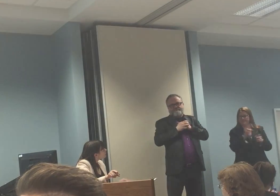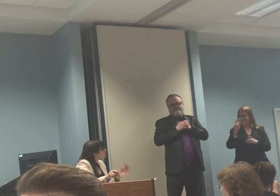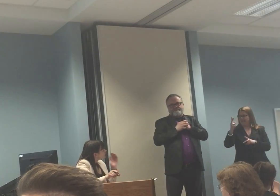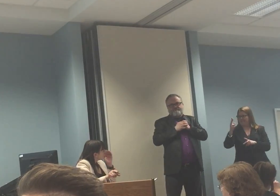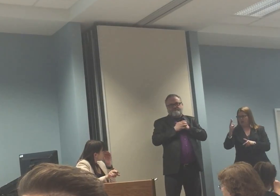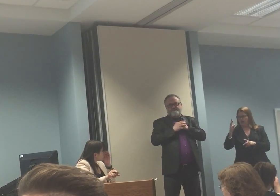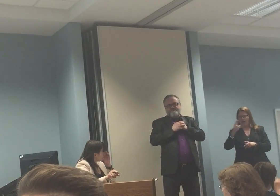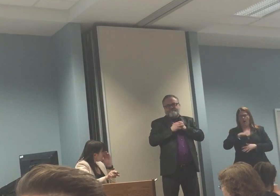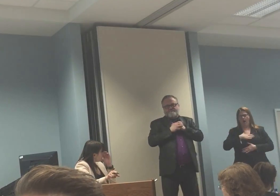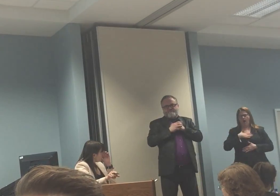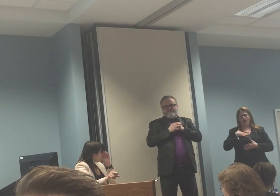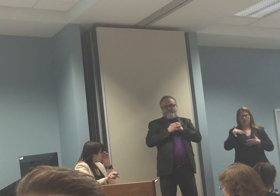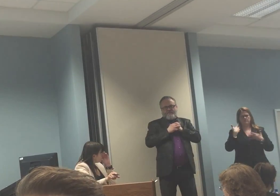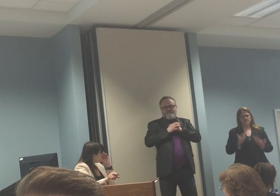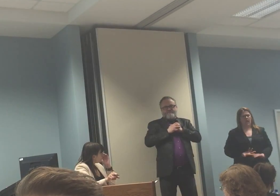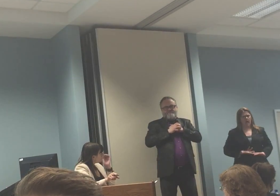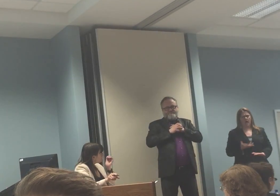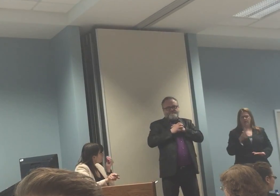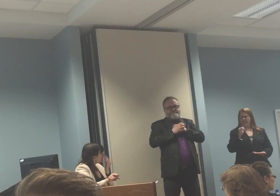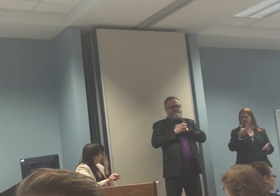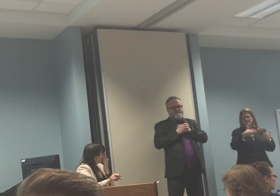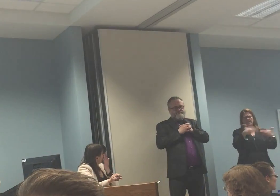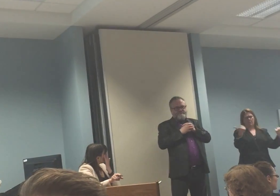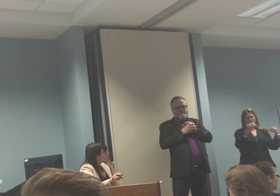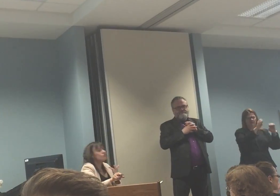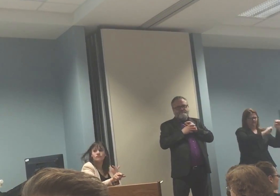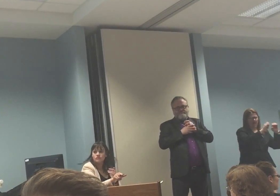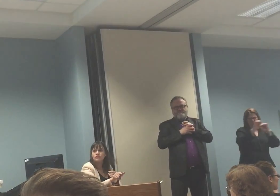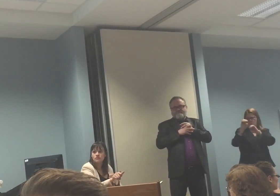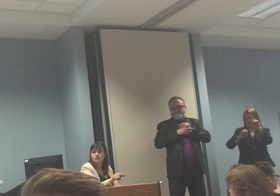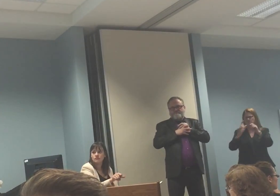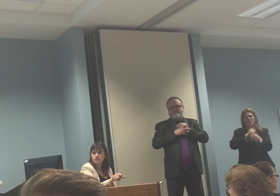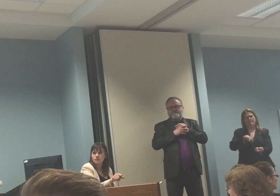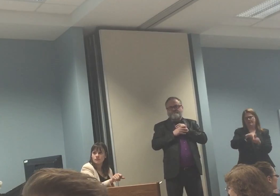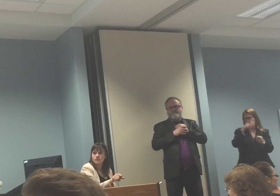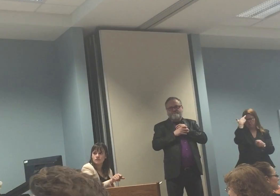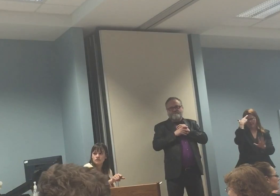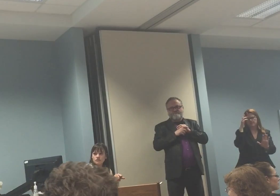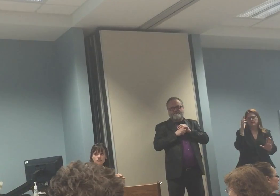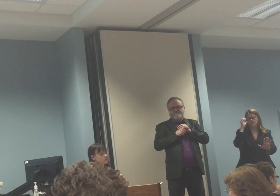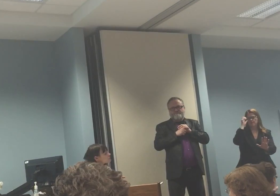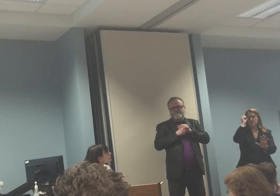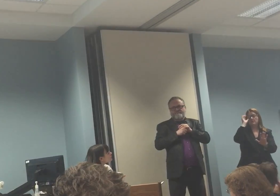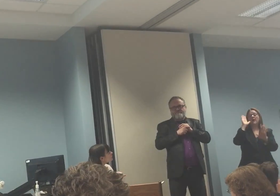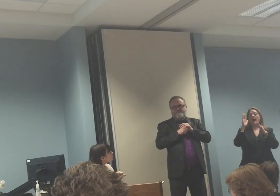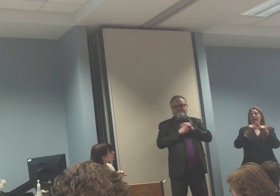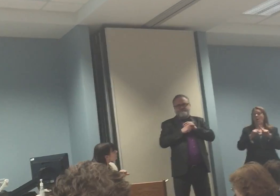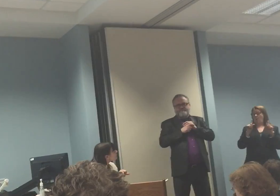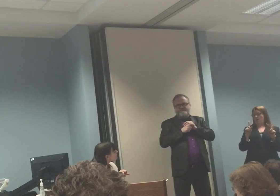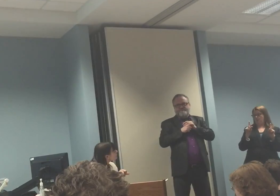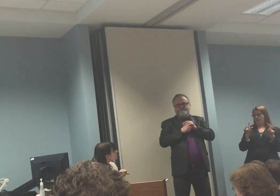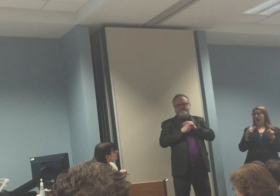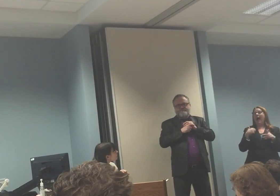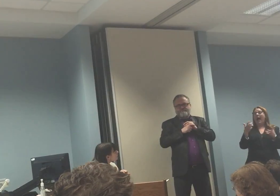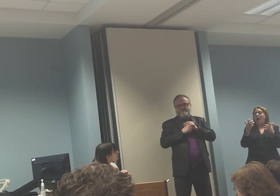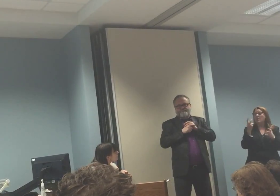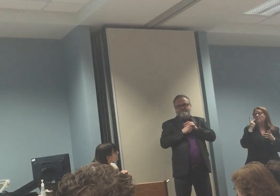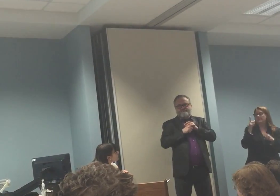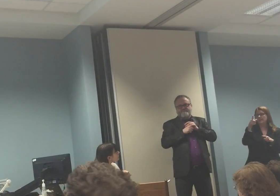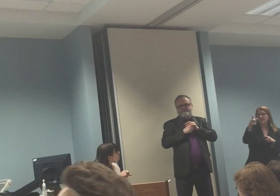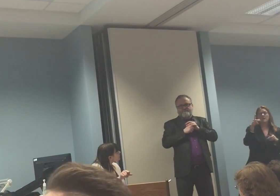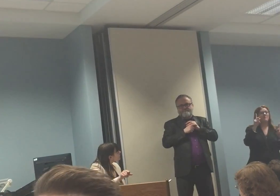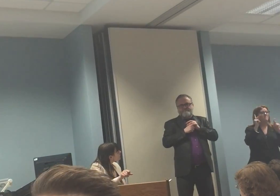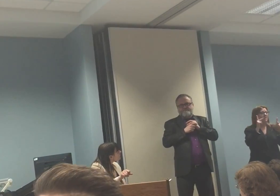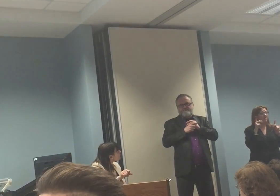is very upsetting. There are two separate evaluations for a very specific reason. That being said, I want to see that people